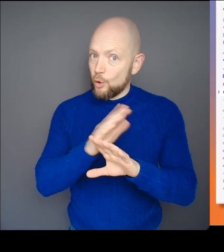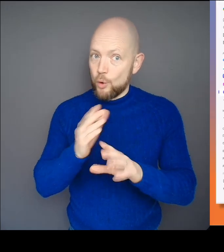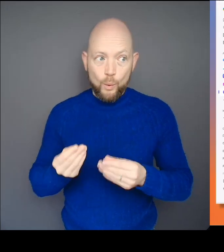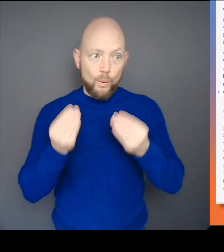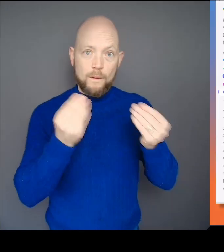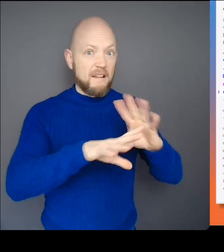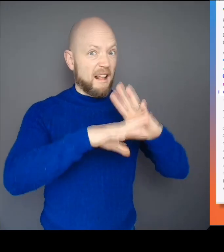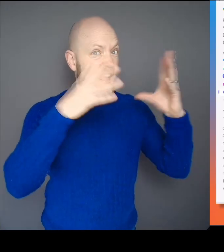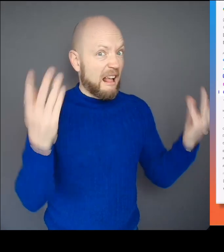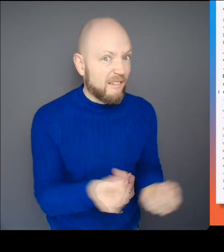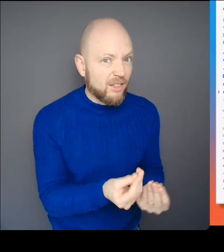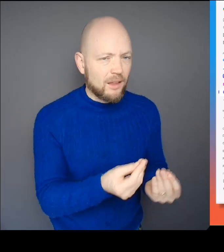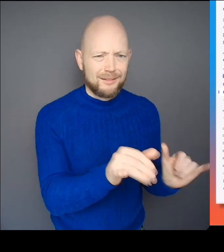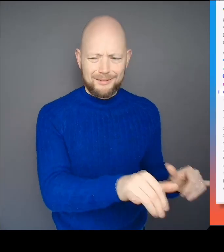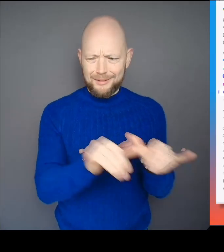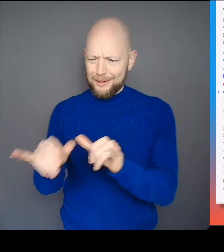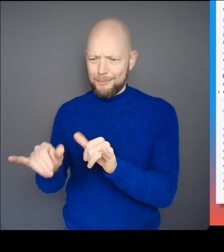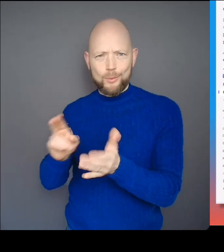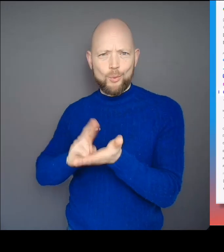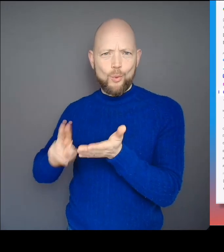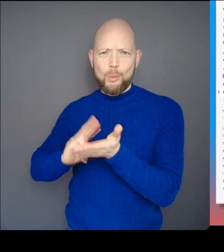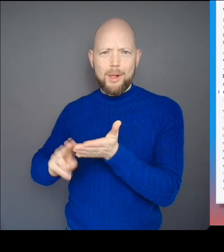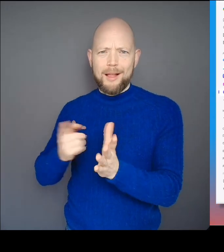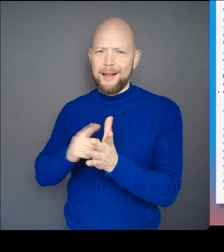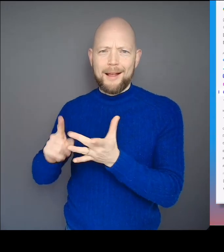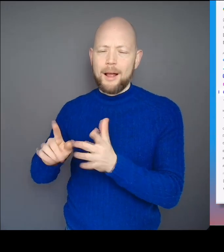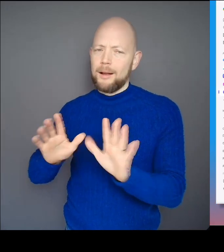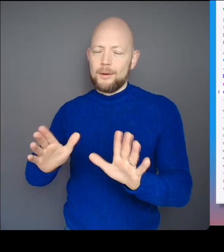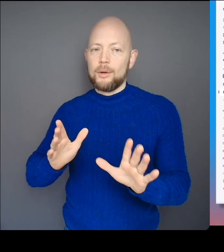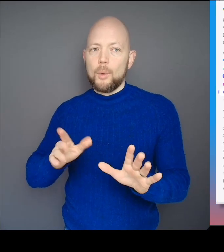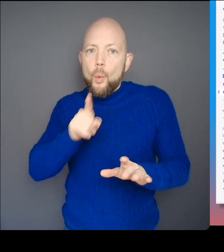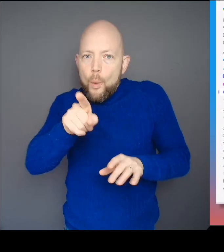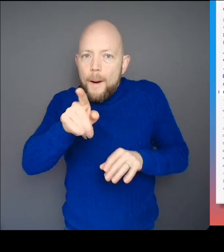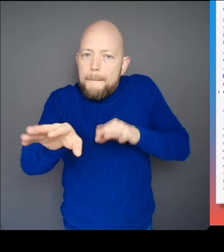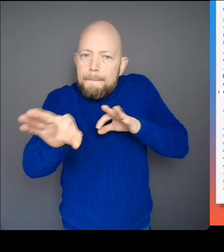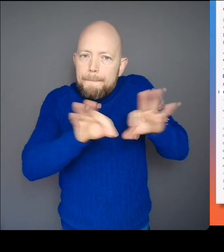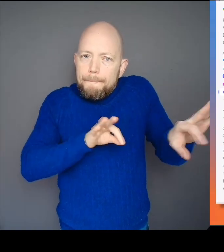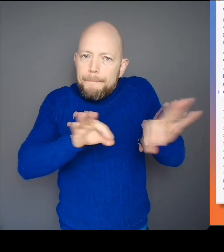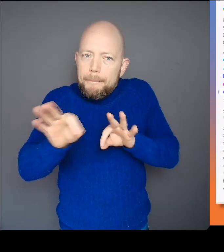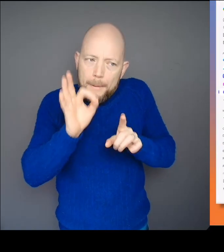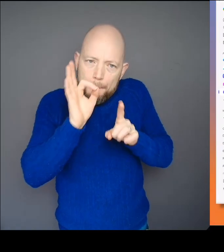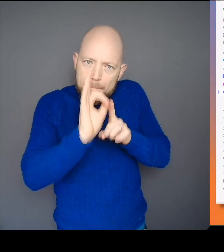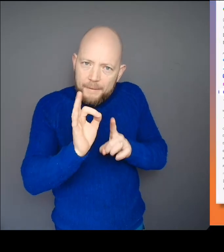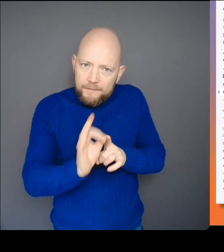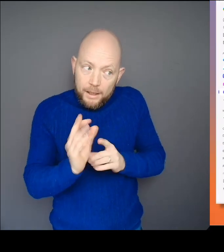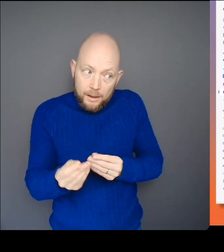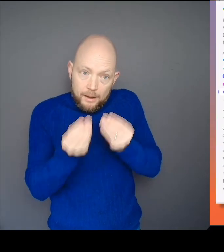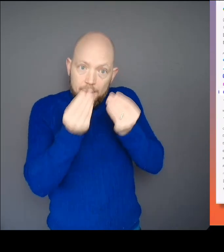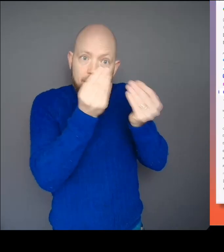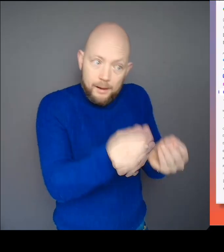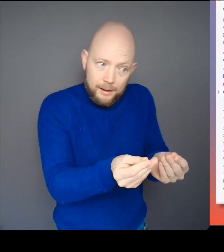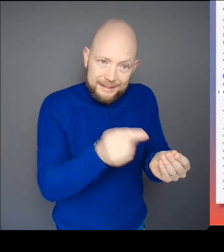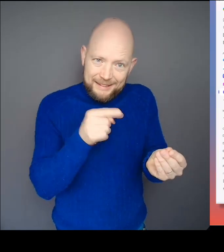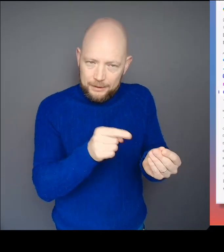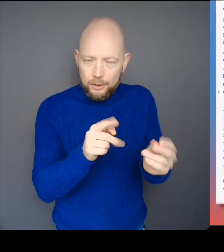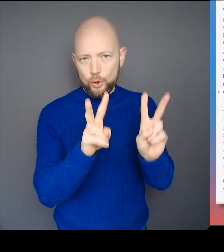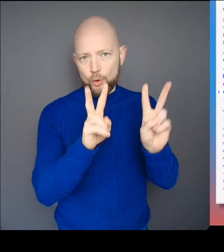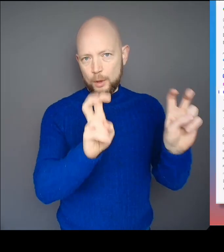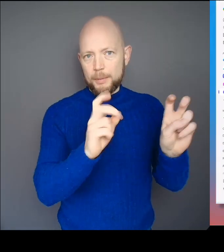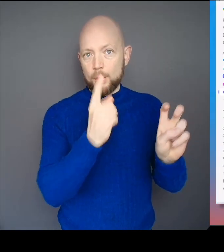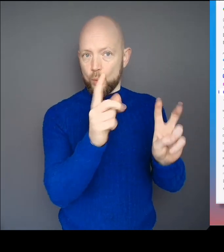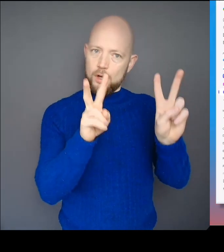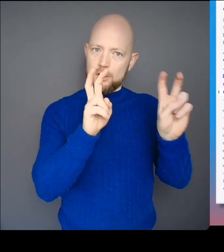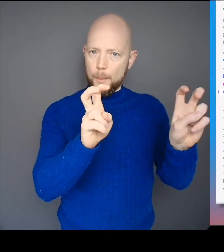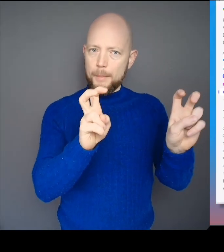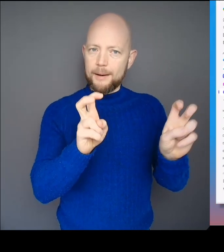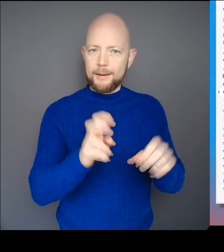I've got access to in SharePoint. So we're kind of back to where we were with the main Copilot chat experience. I don't want that. I want just that one